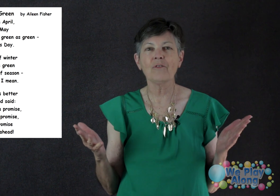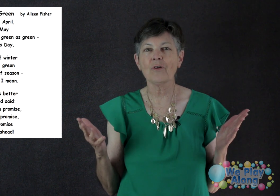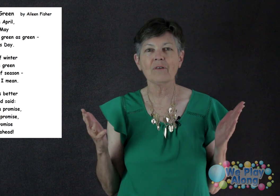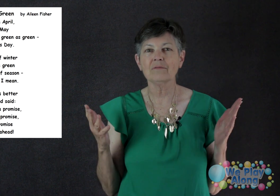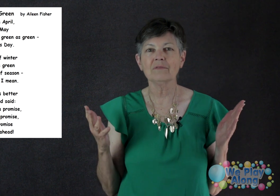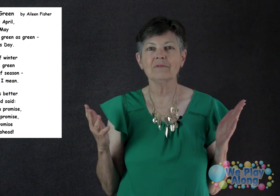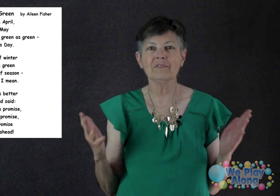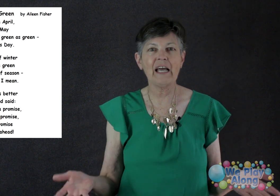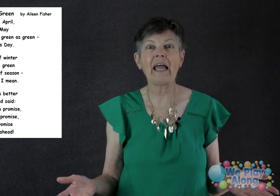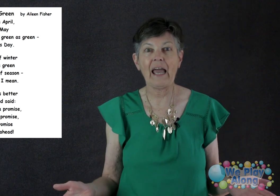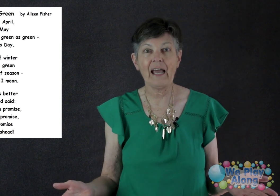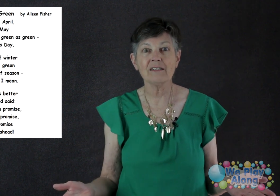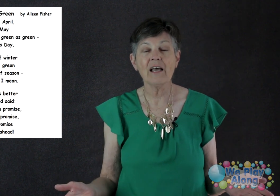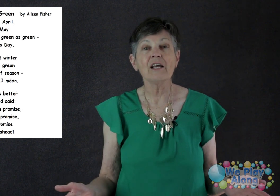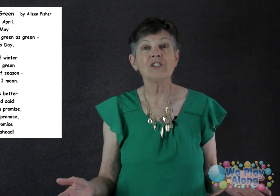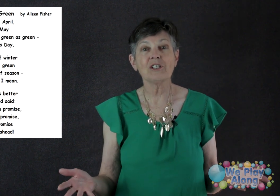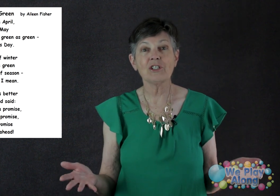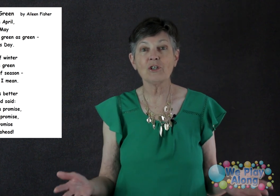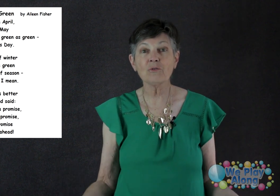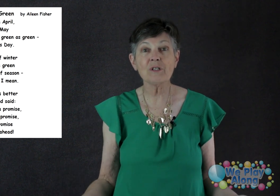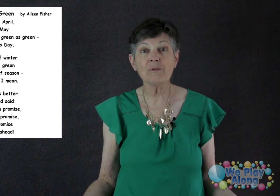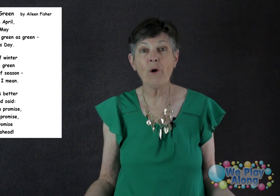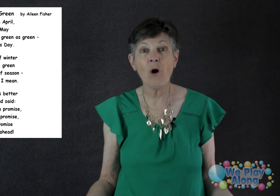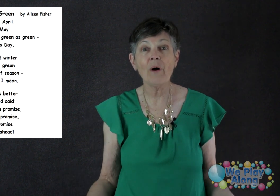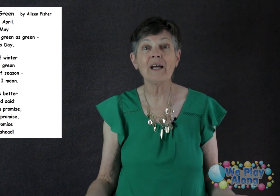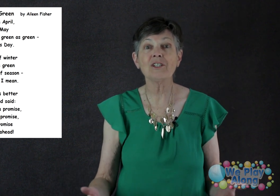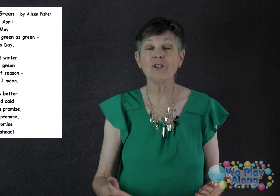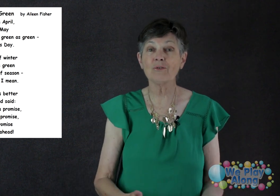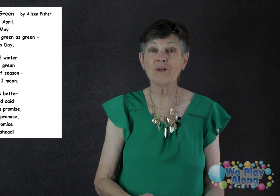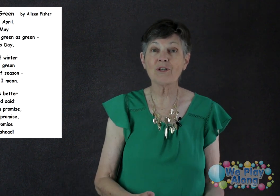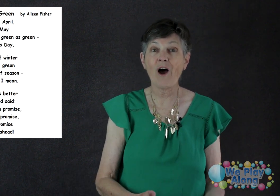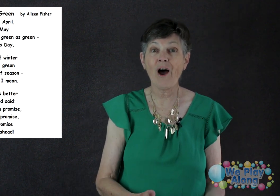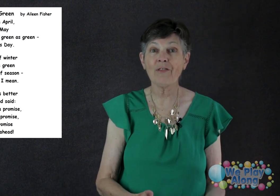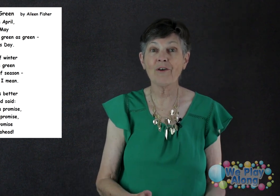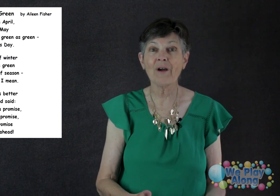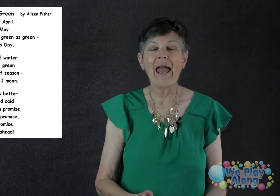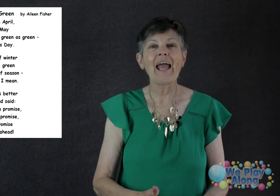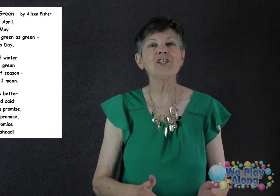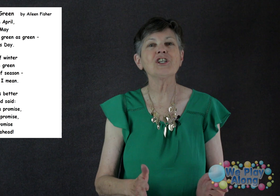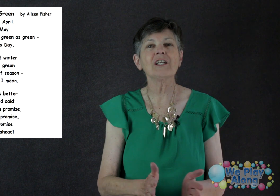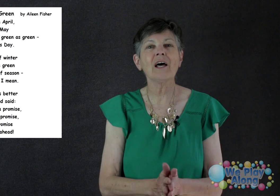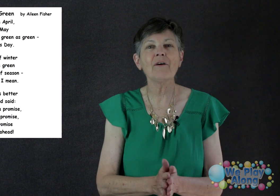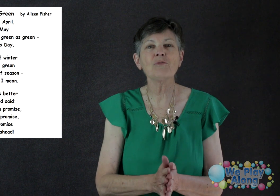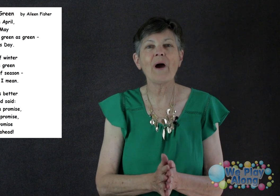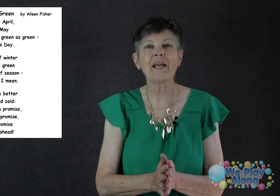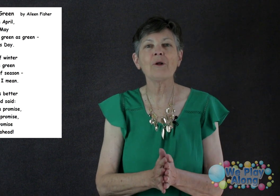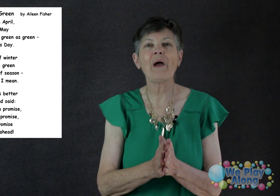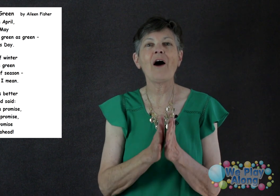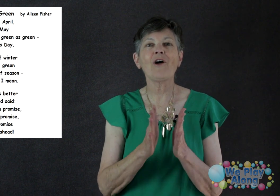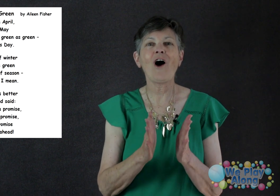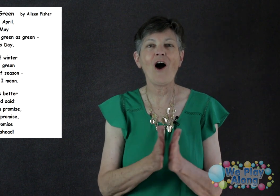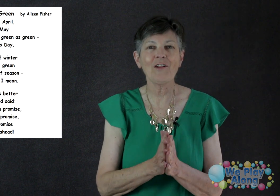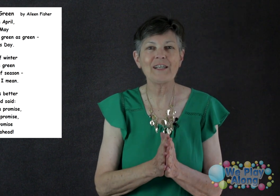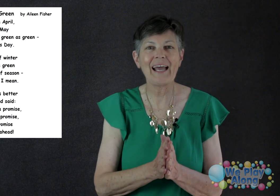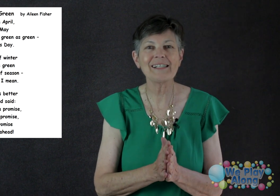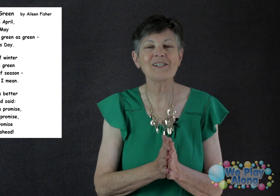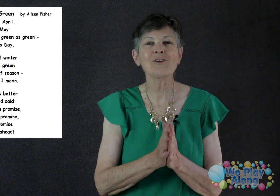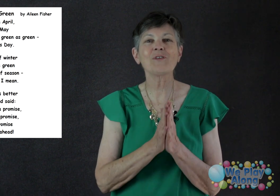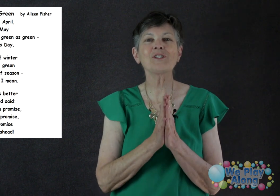for decades. She's a children's poet, children's author, and she loved writing about holidays. So this